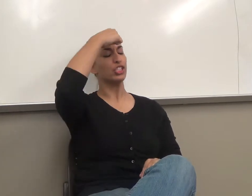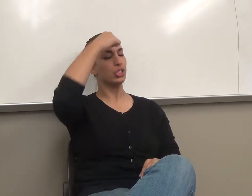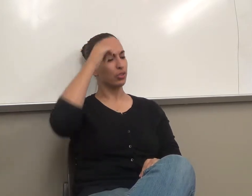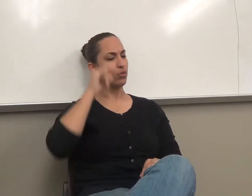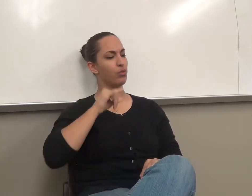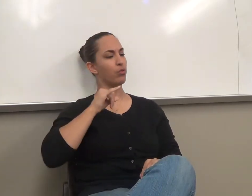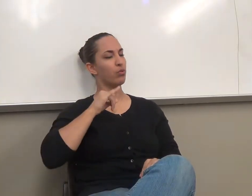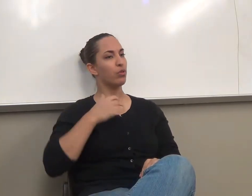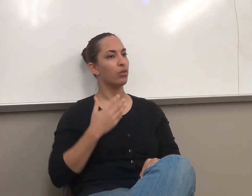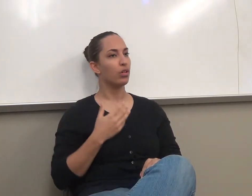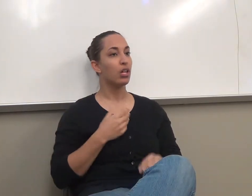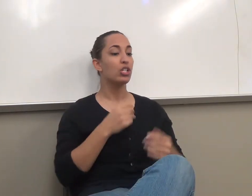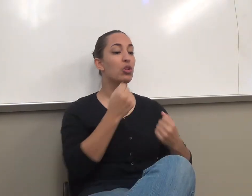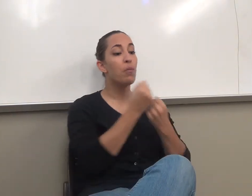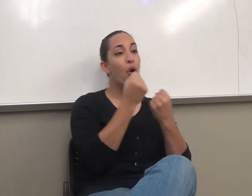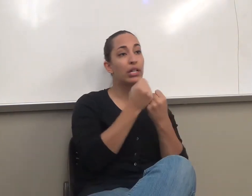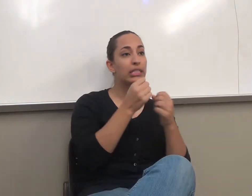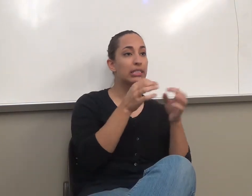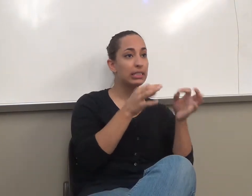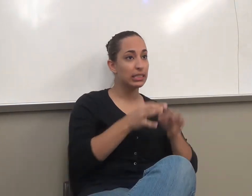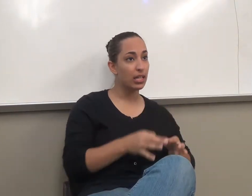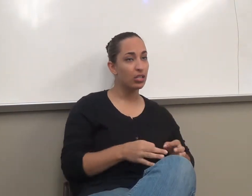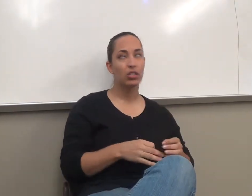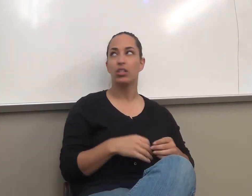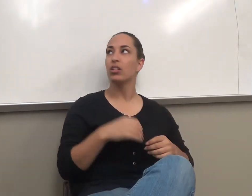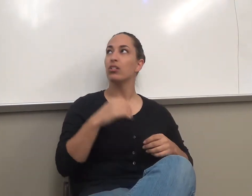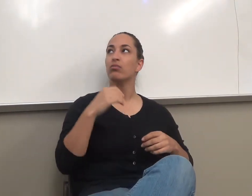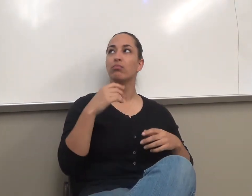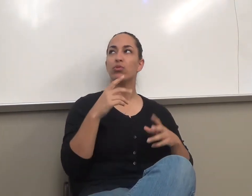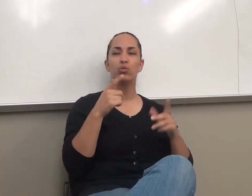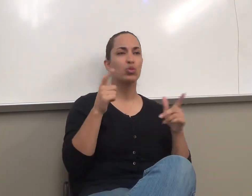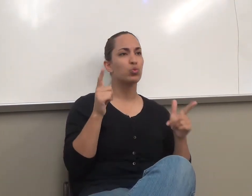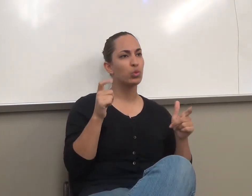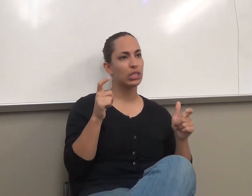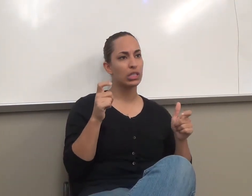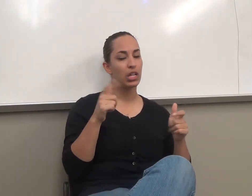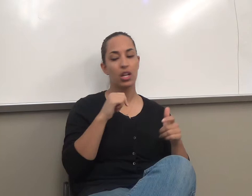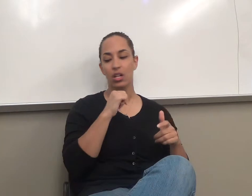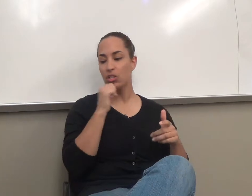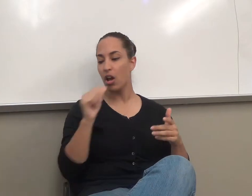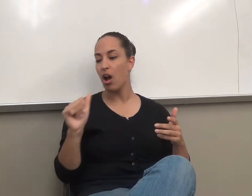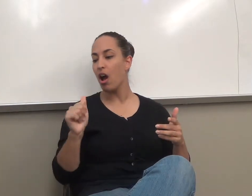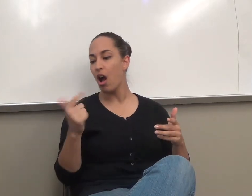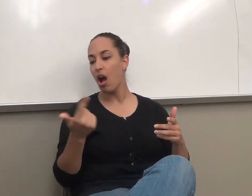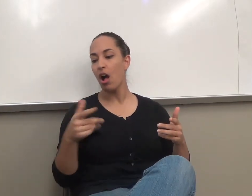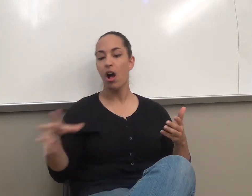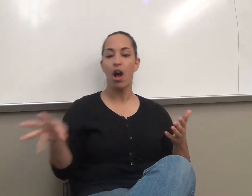You don't have to copy the whole thing over. Just say a luau,